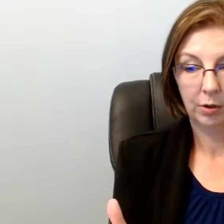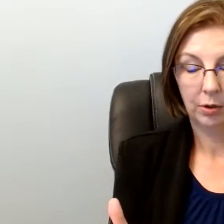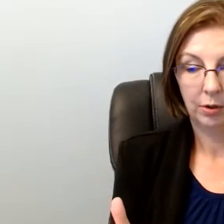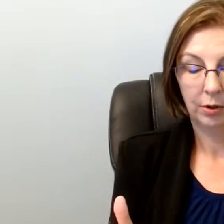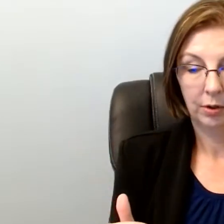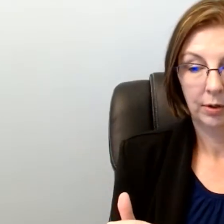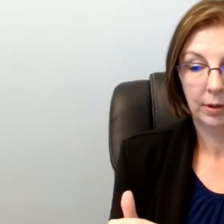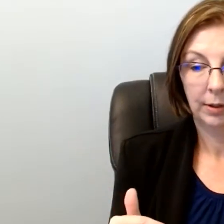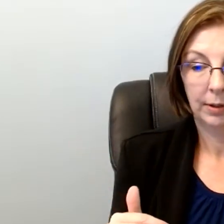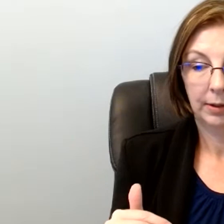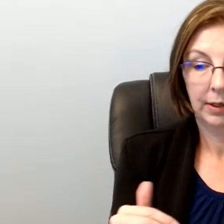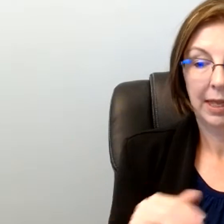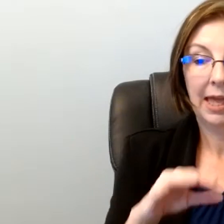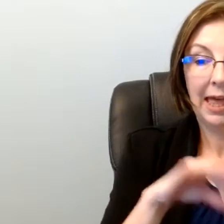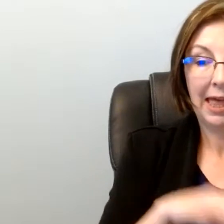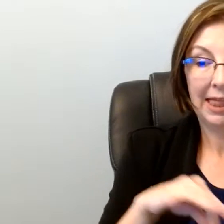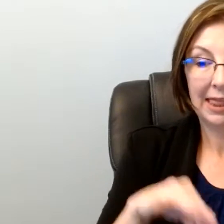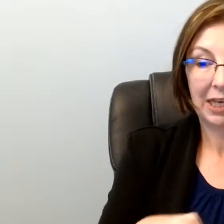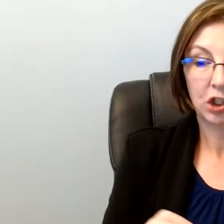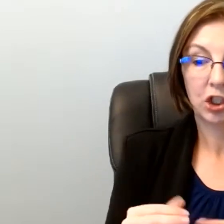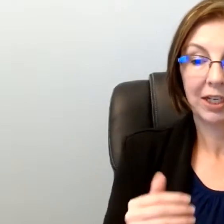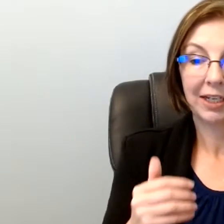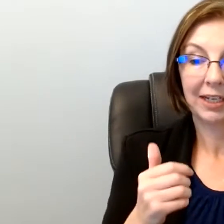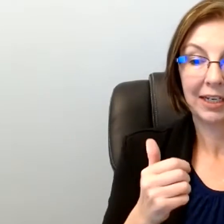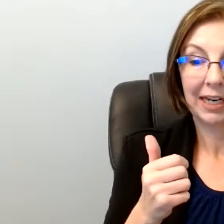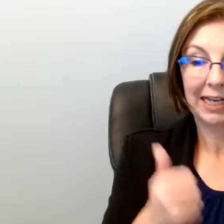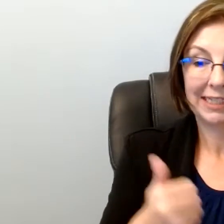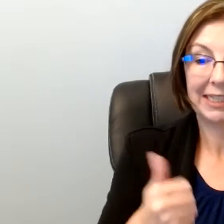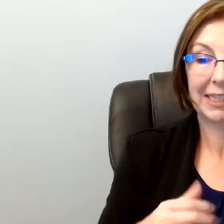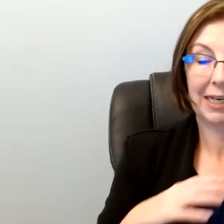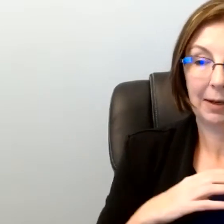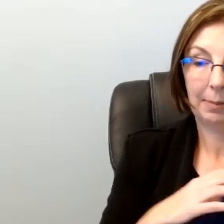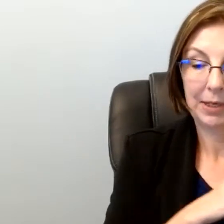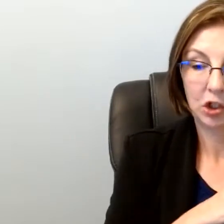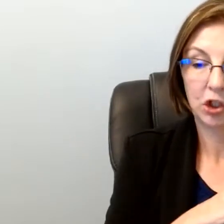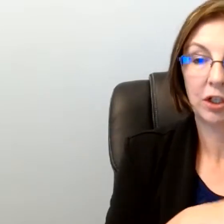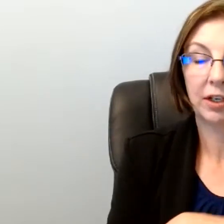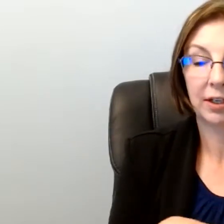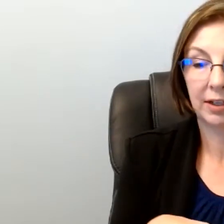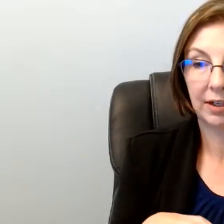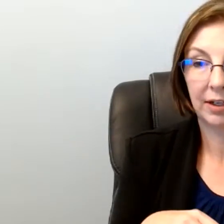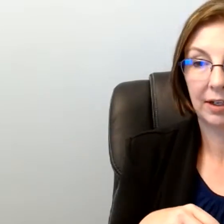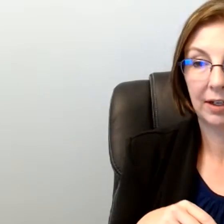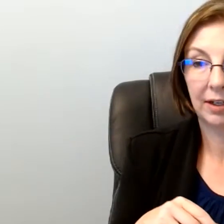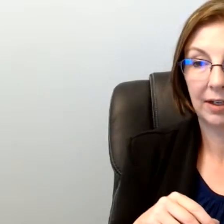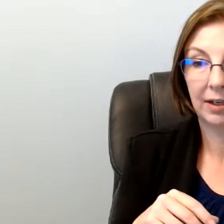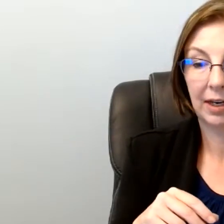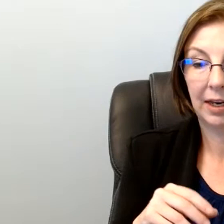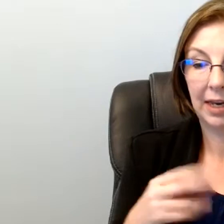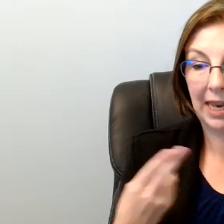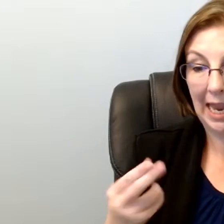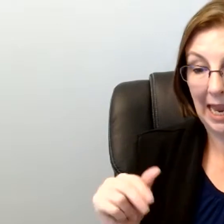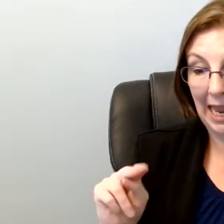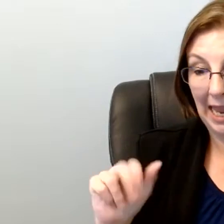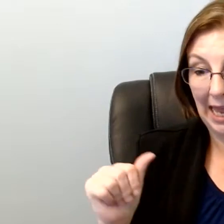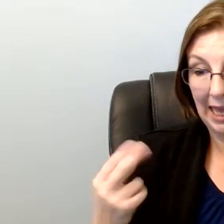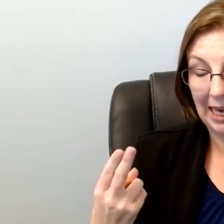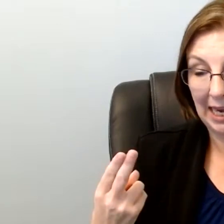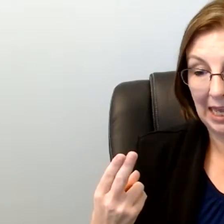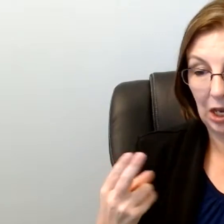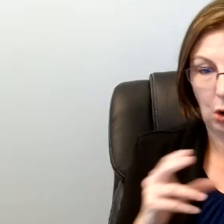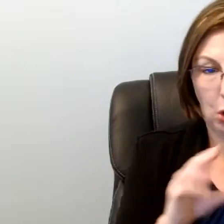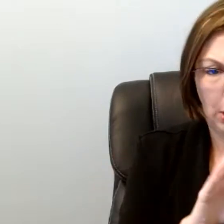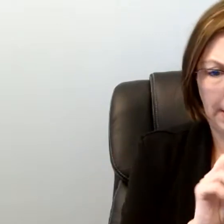the Election Assistance Commission. And it's either Hannah again